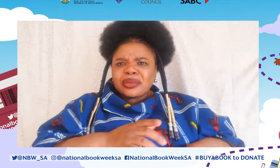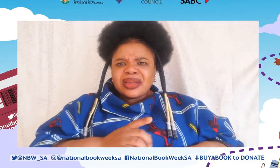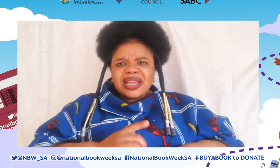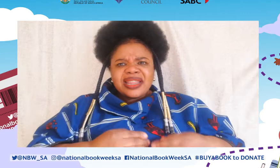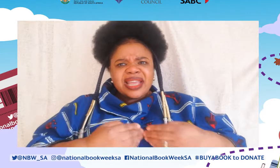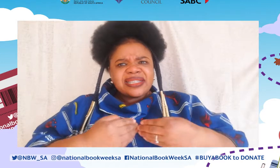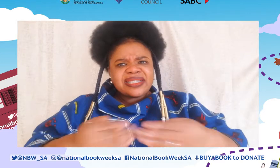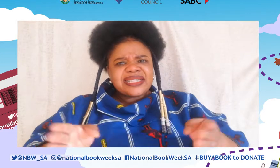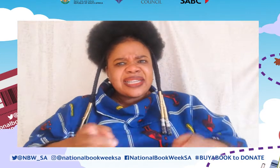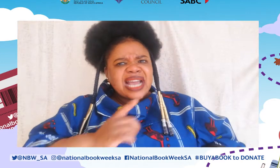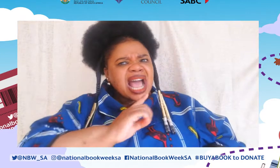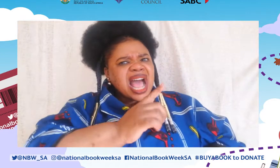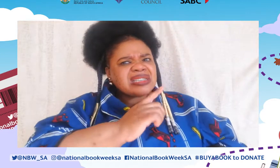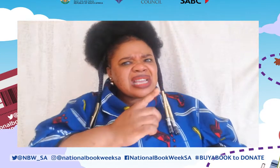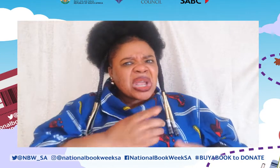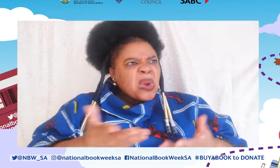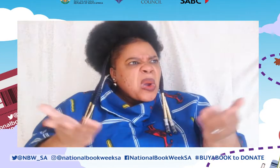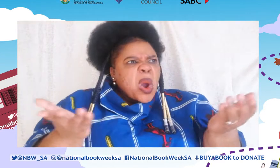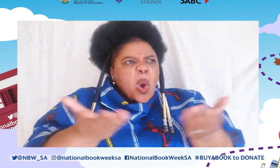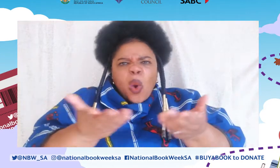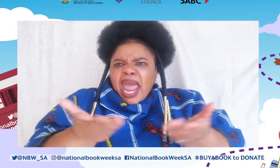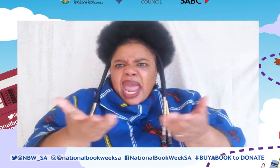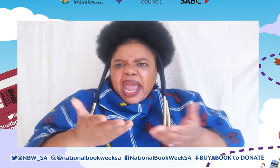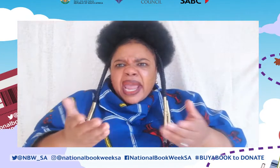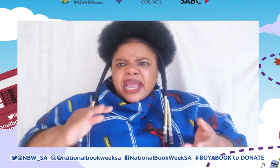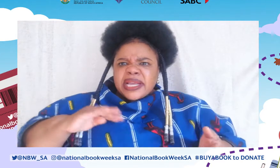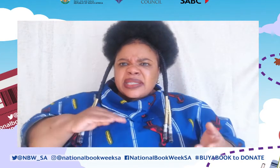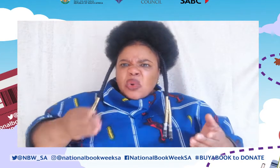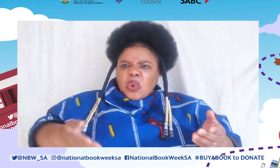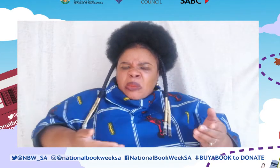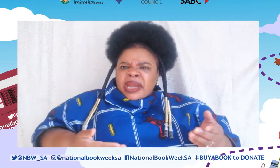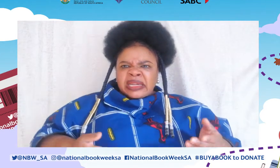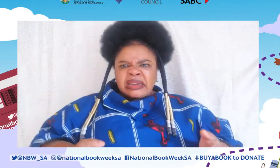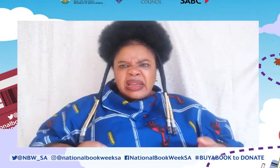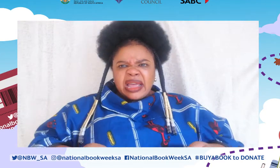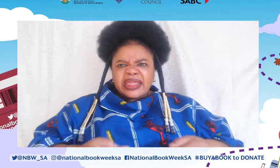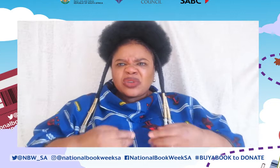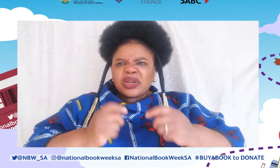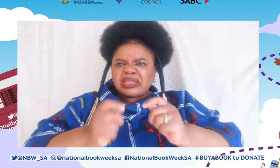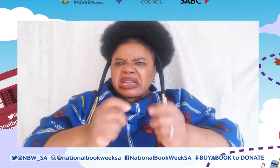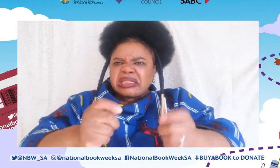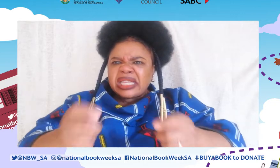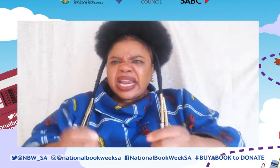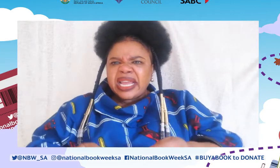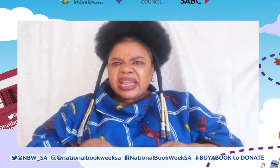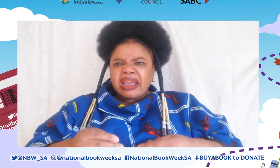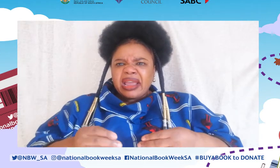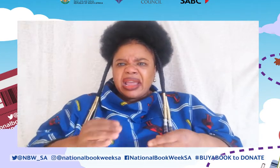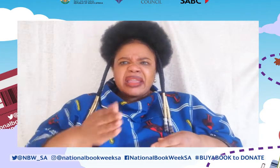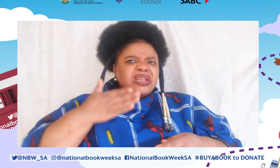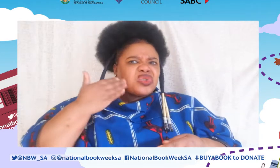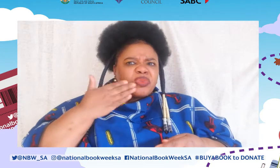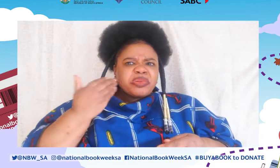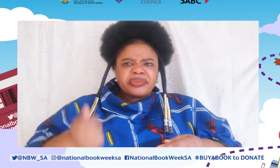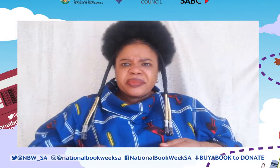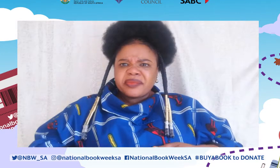People, they started asking, where is the woman that was selling